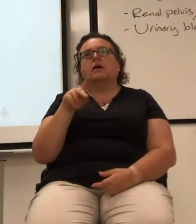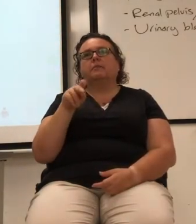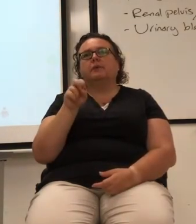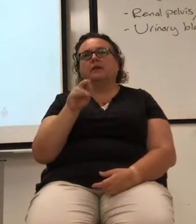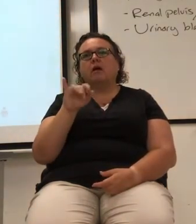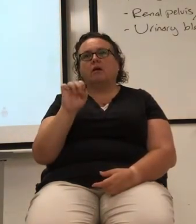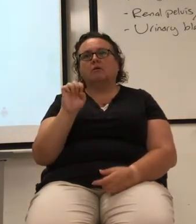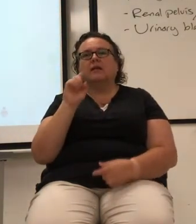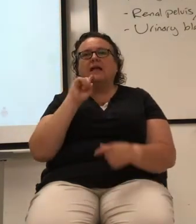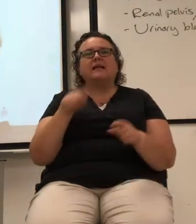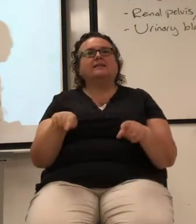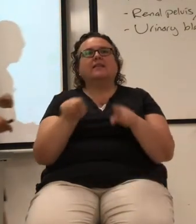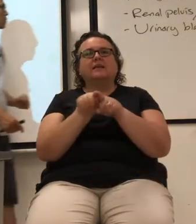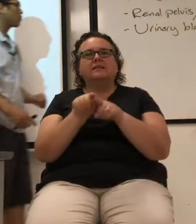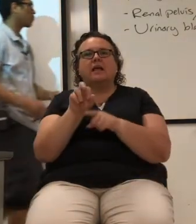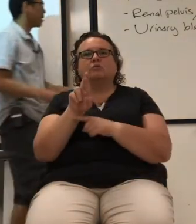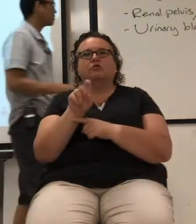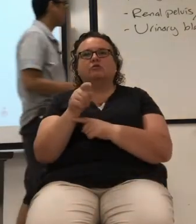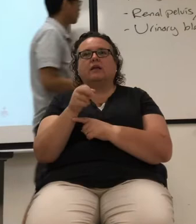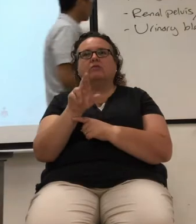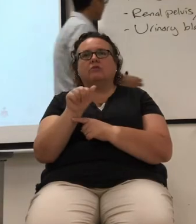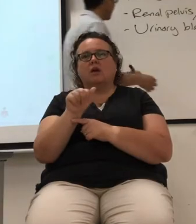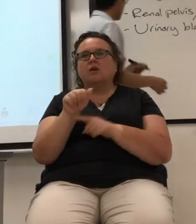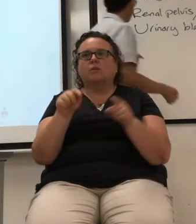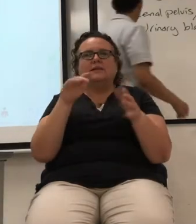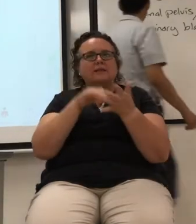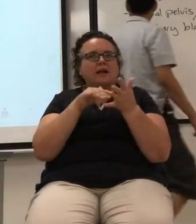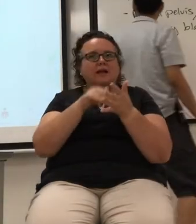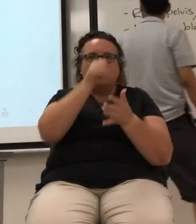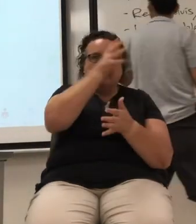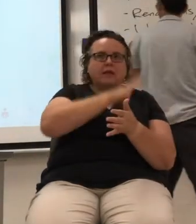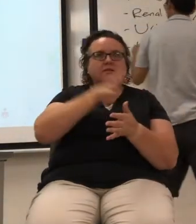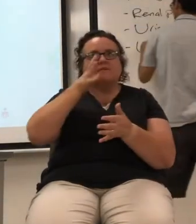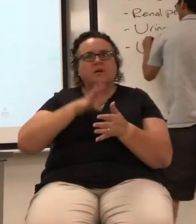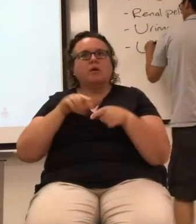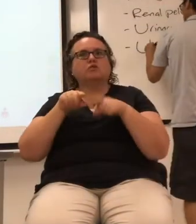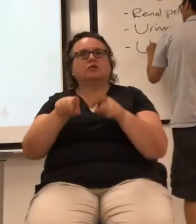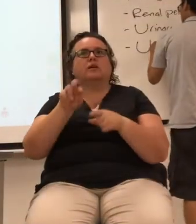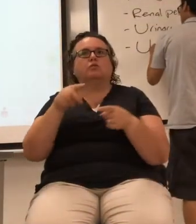same urethra we studied in repro for males and for females.